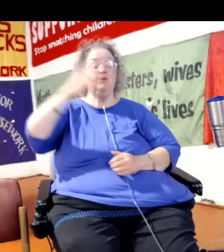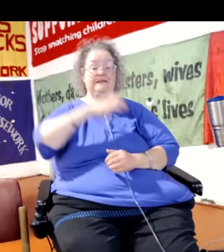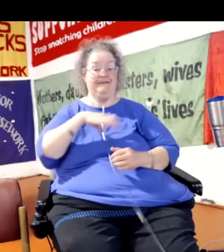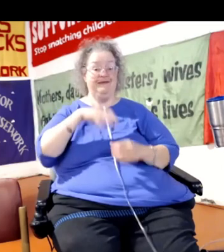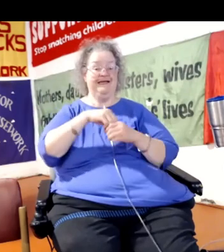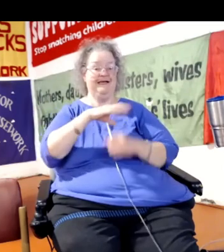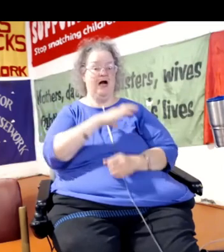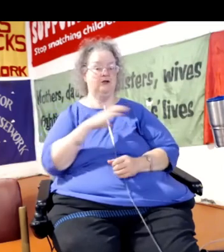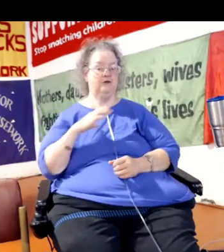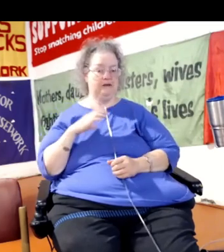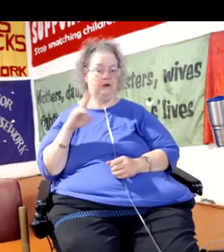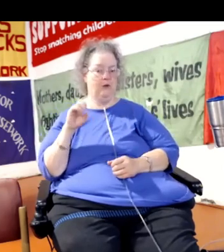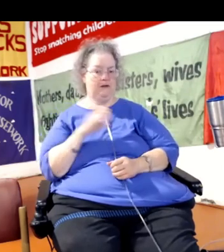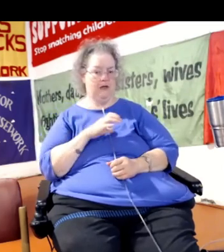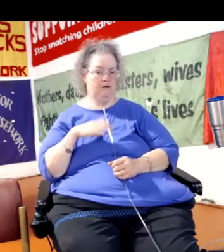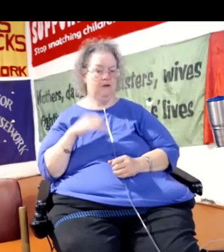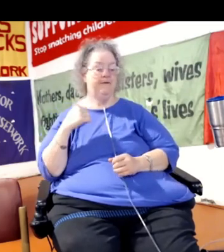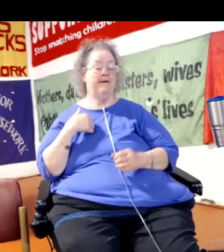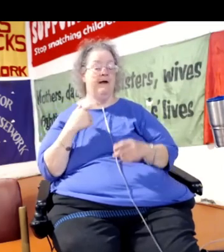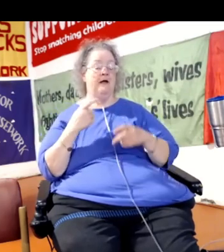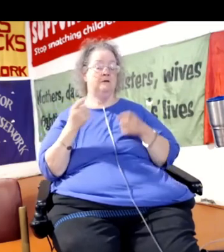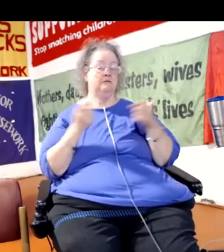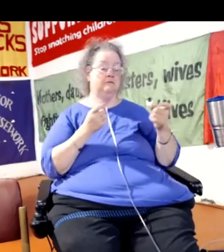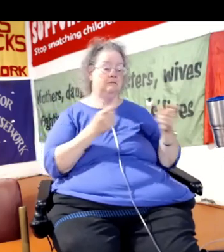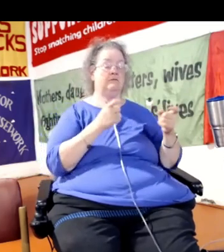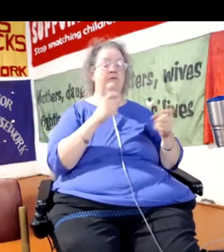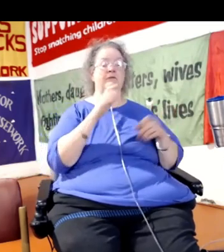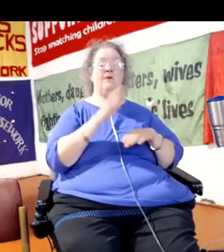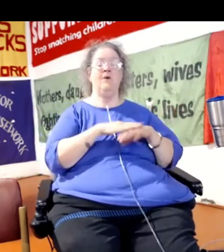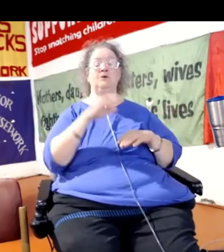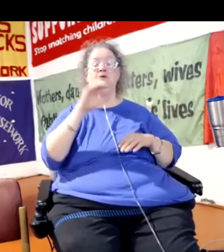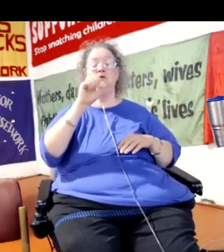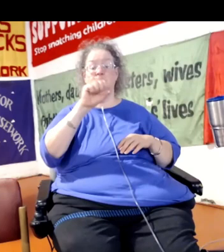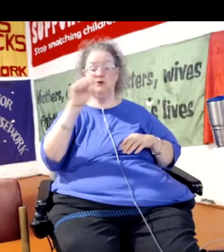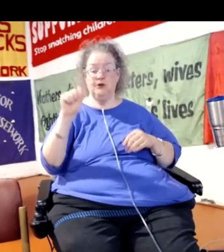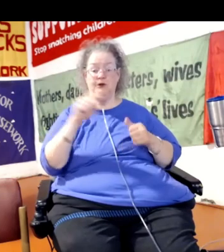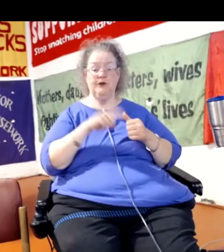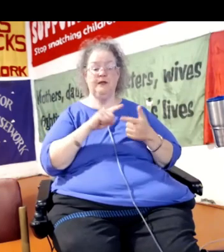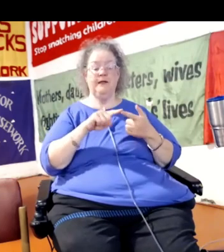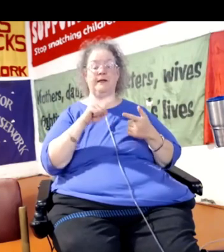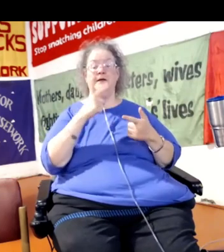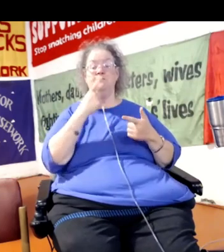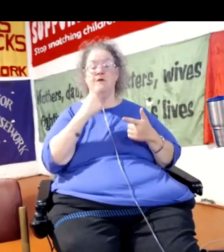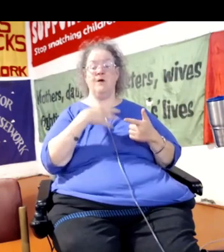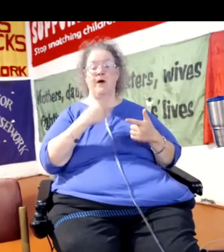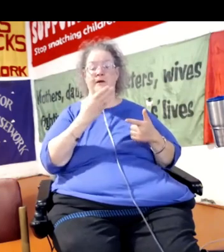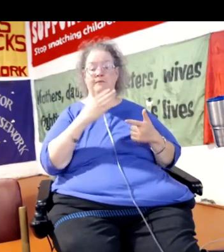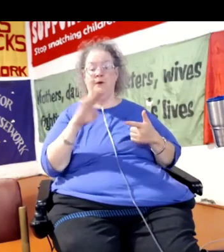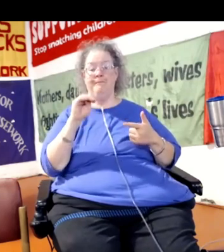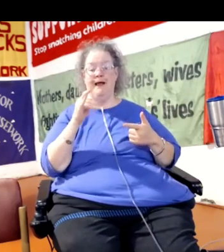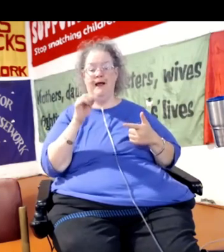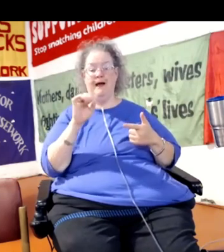Congress. It has jurisdiction over the Social Security system, Medicare, the foster care